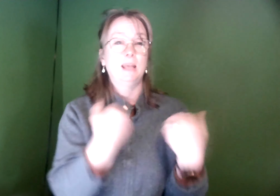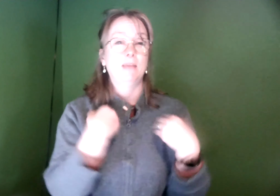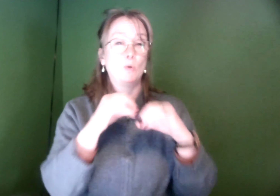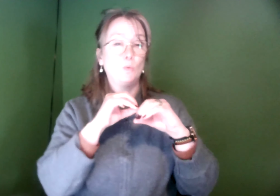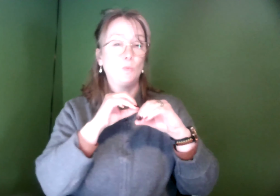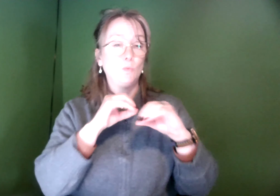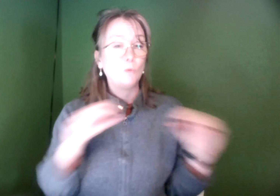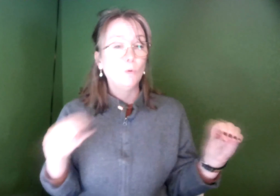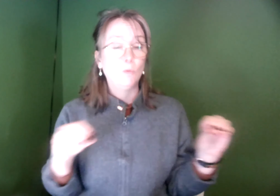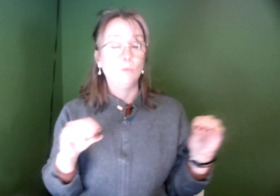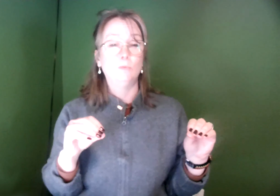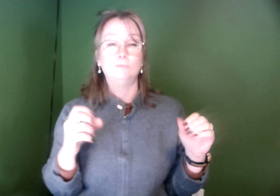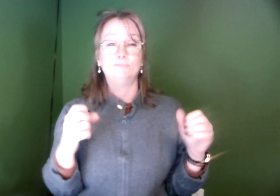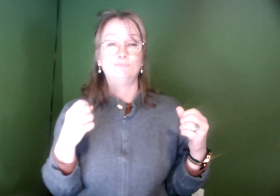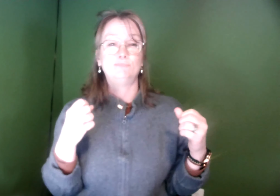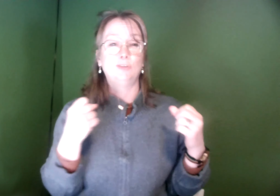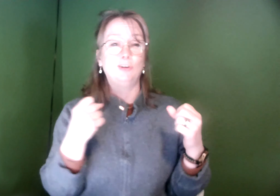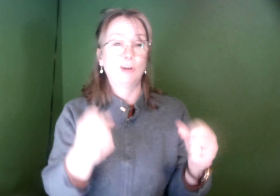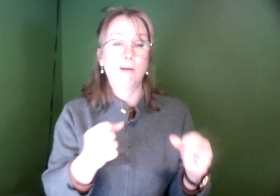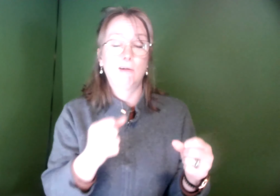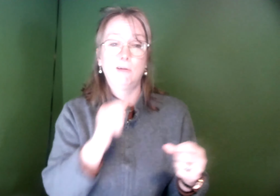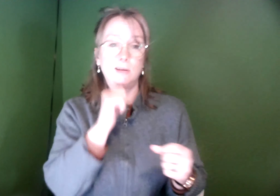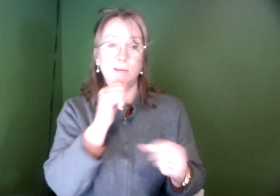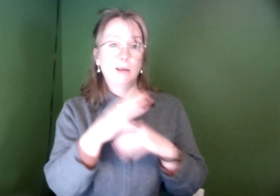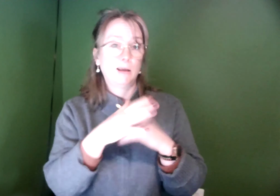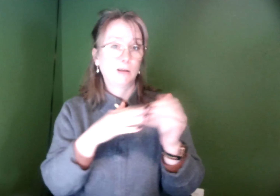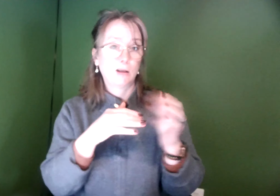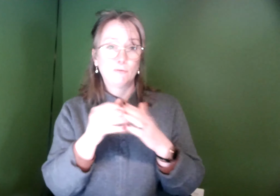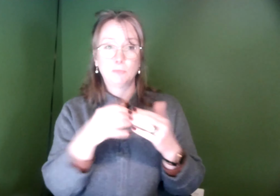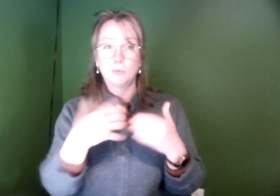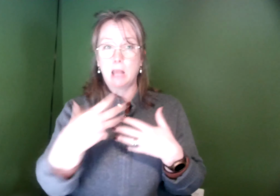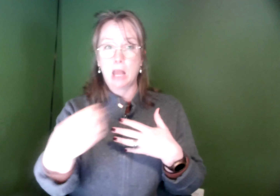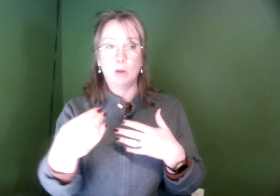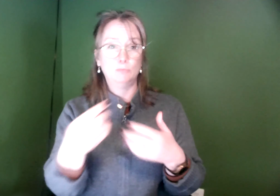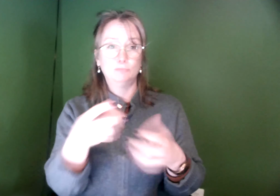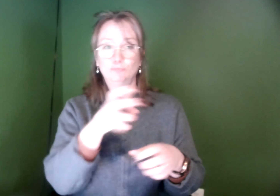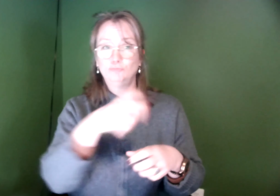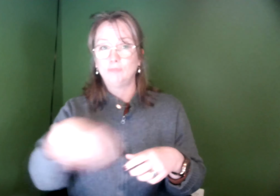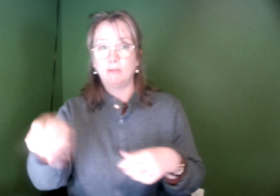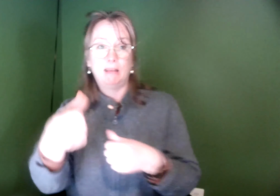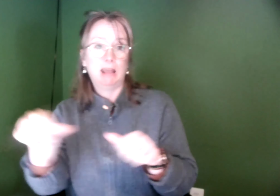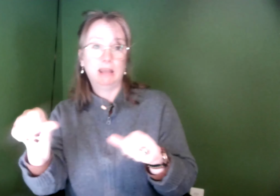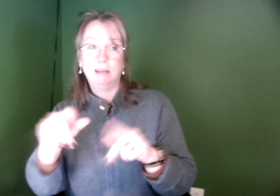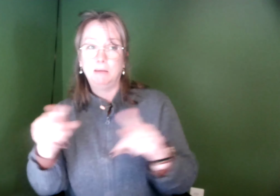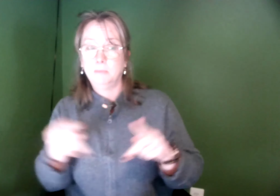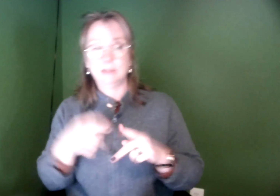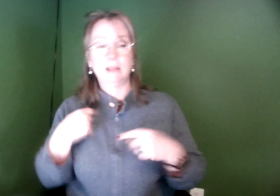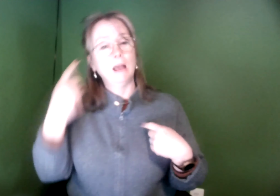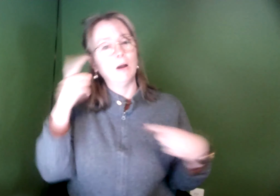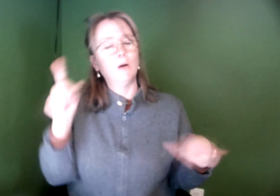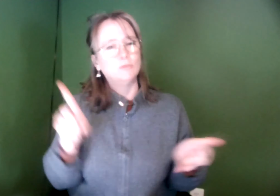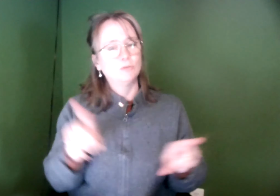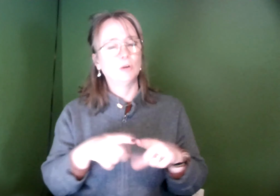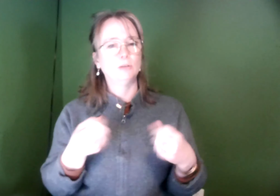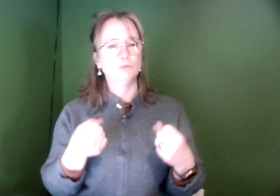they don't feel comfortable just going anywhere. But I agree with that. Try to